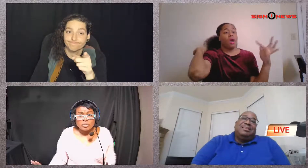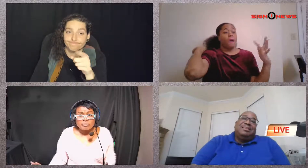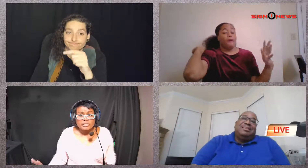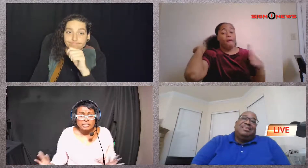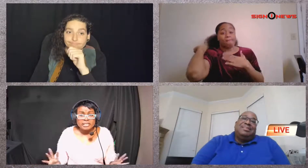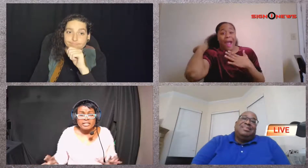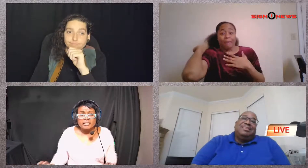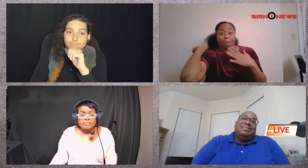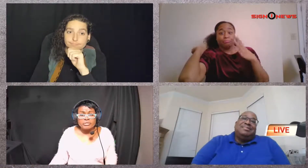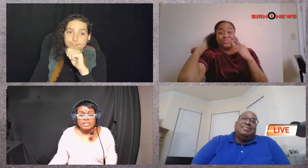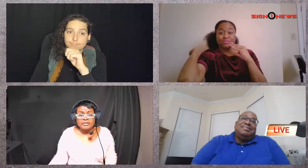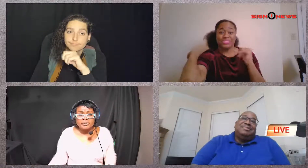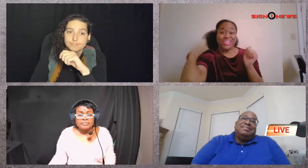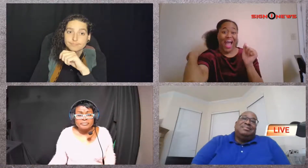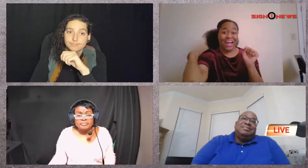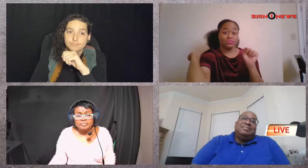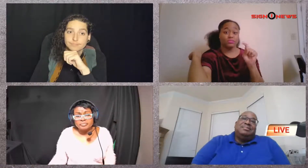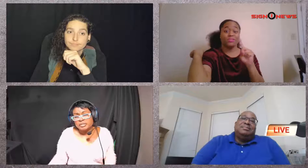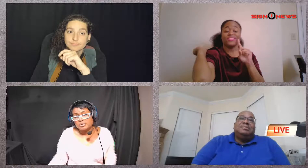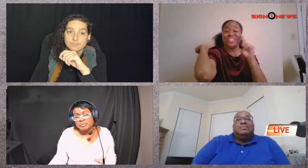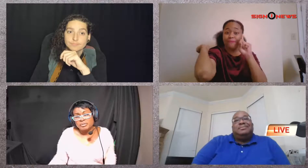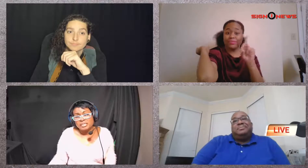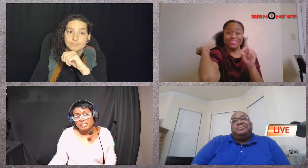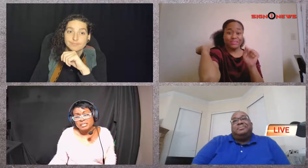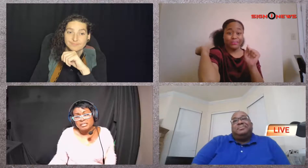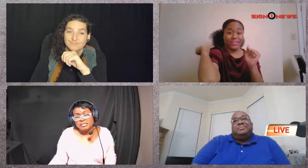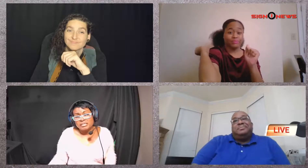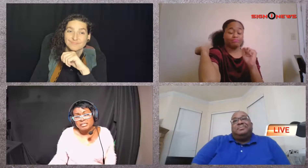I want to mention again the double standard.